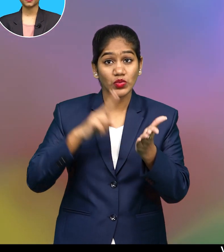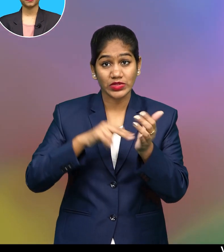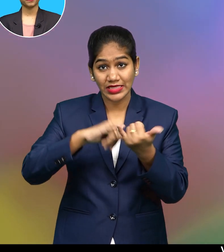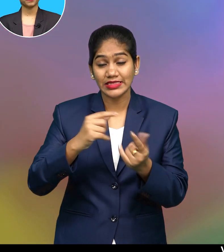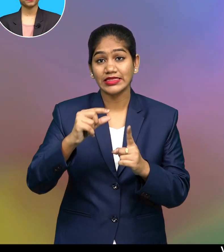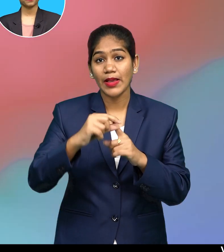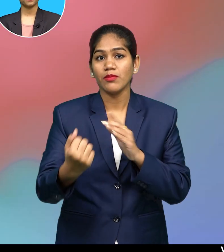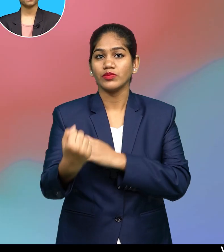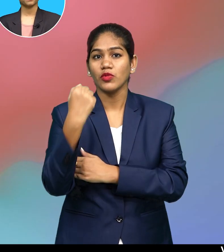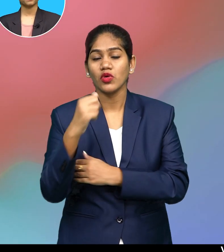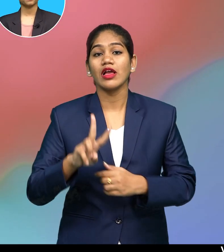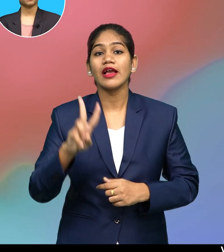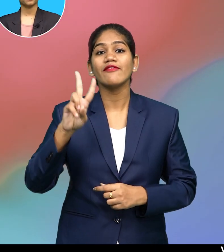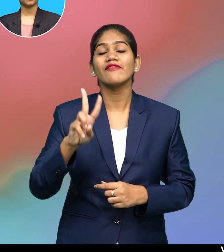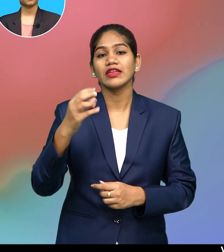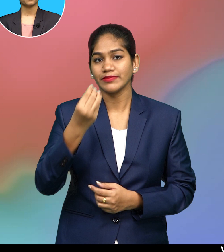vitamins,